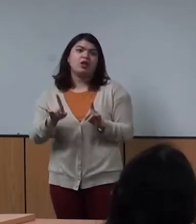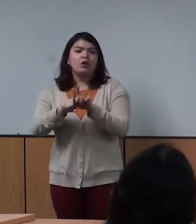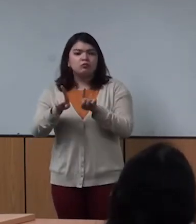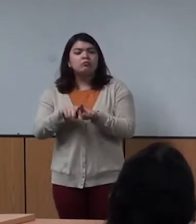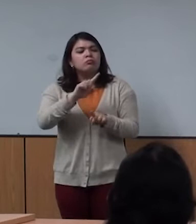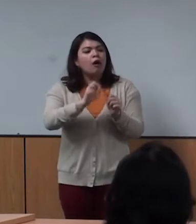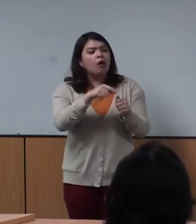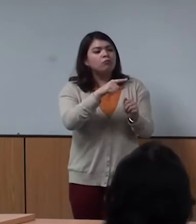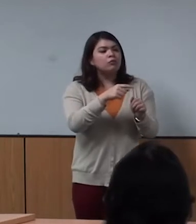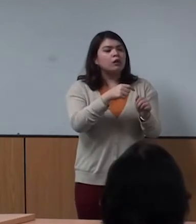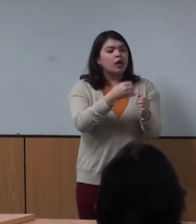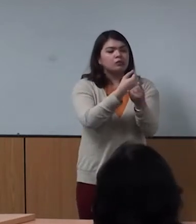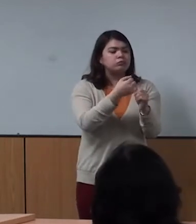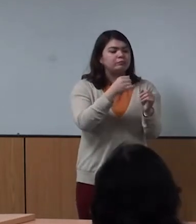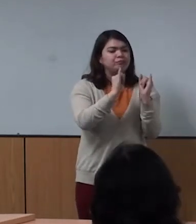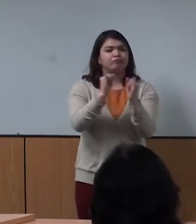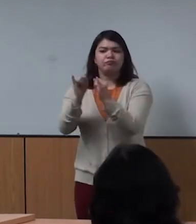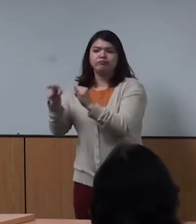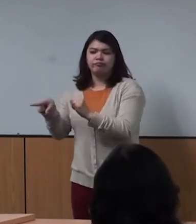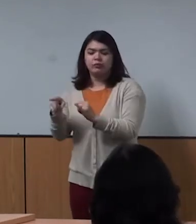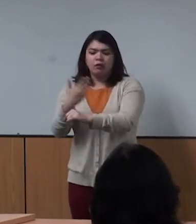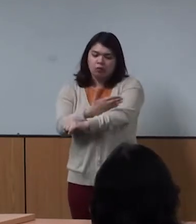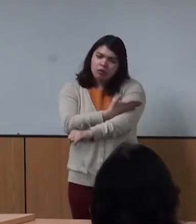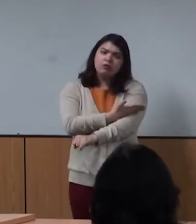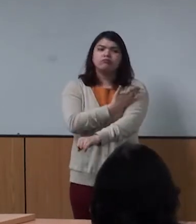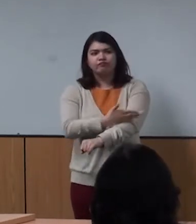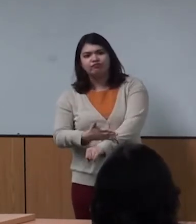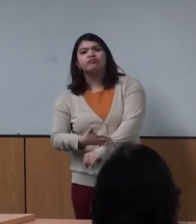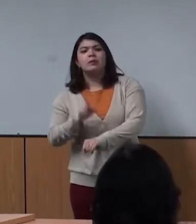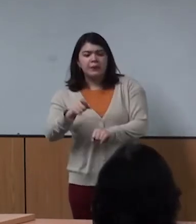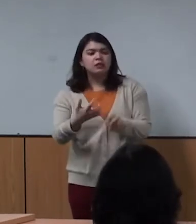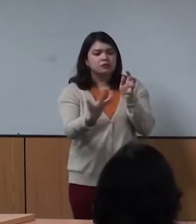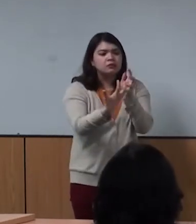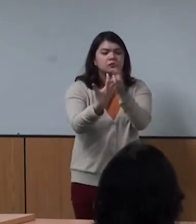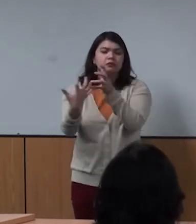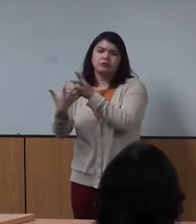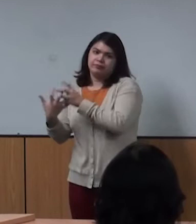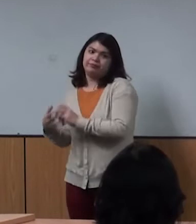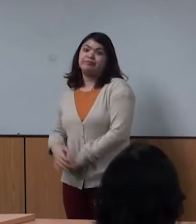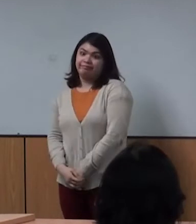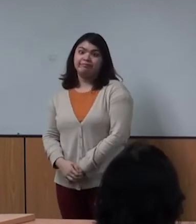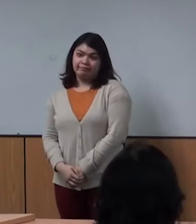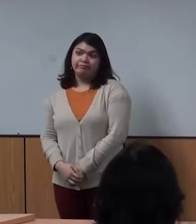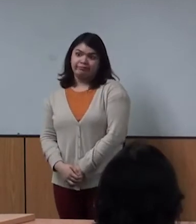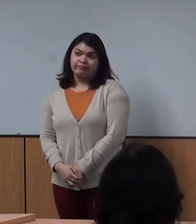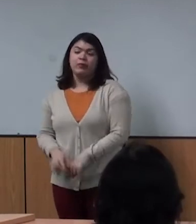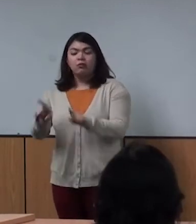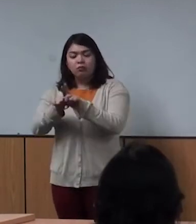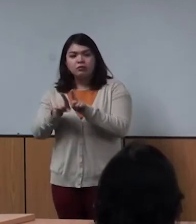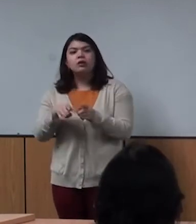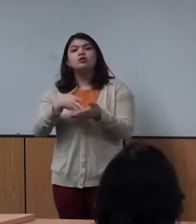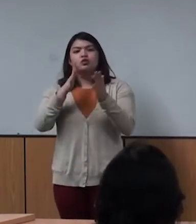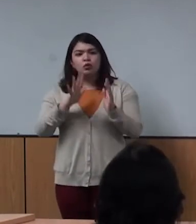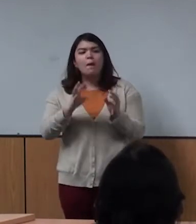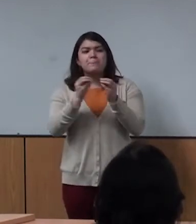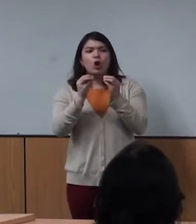well will he or she be able to improve his or her teaching. So in that way, the